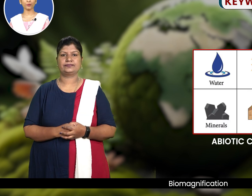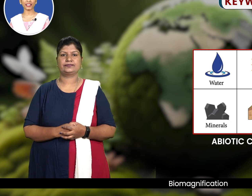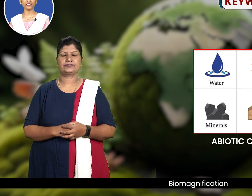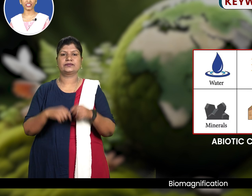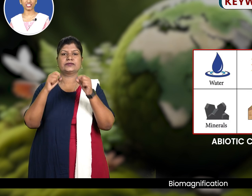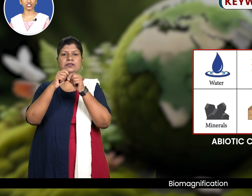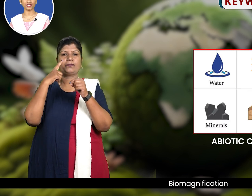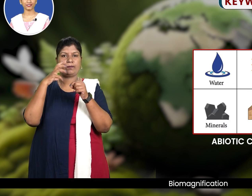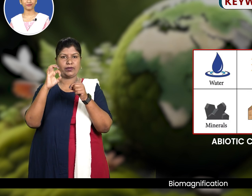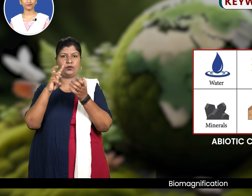biomagnification.